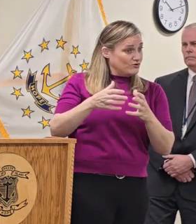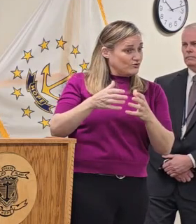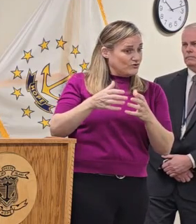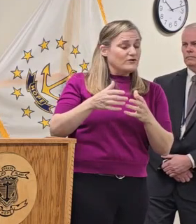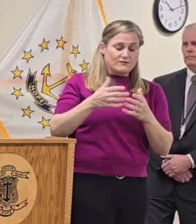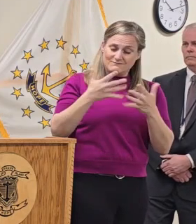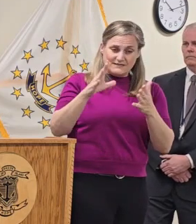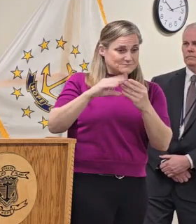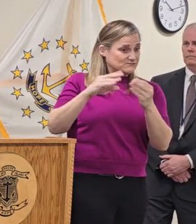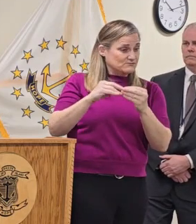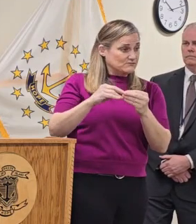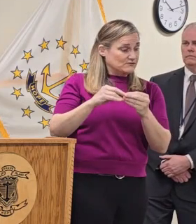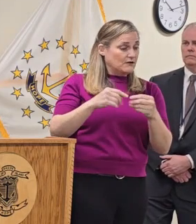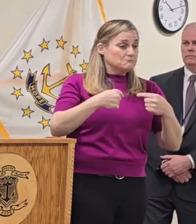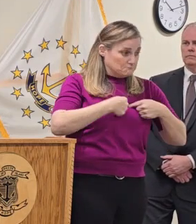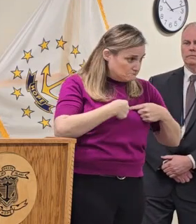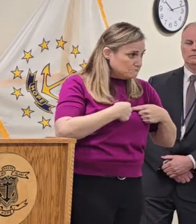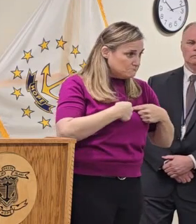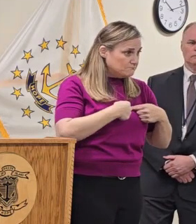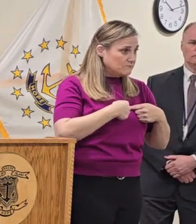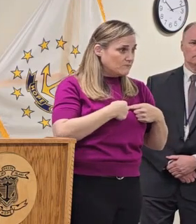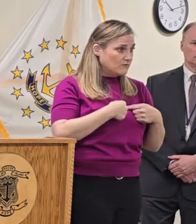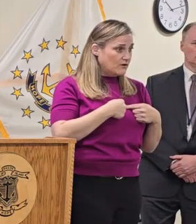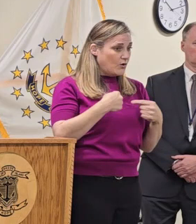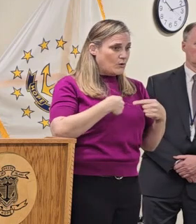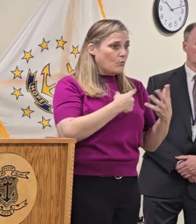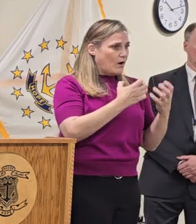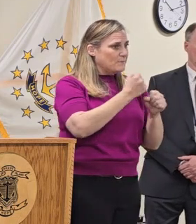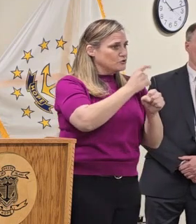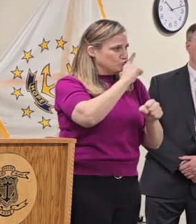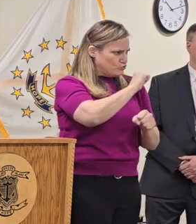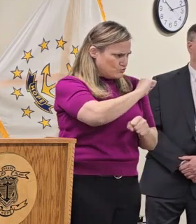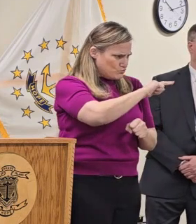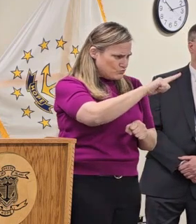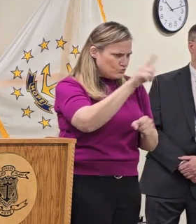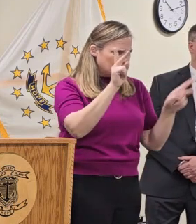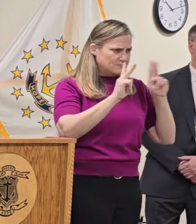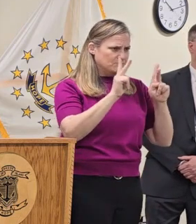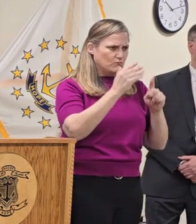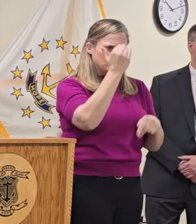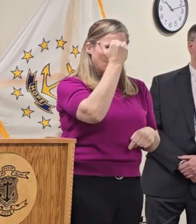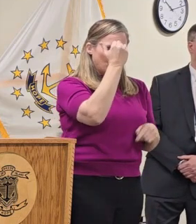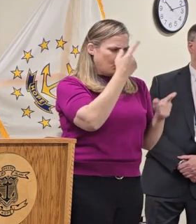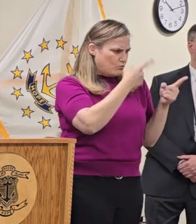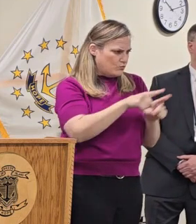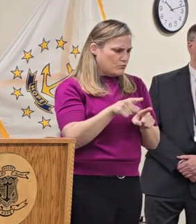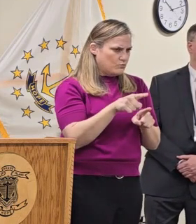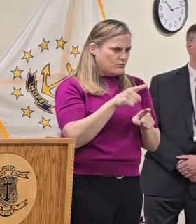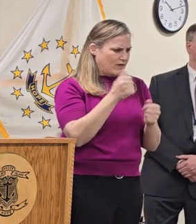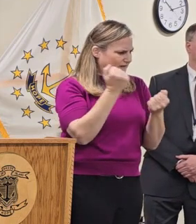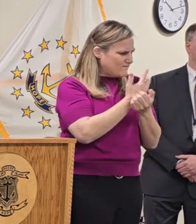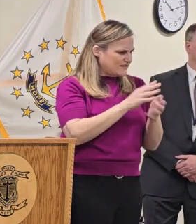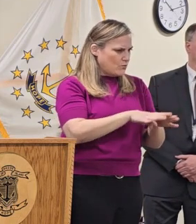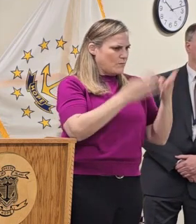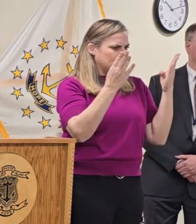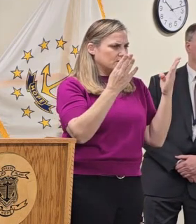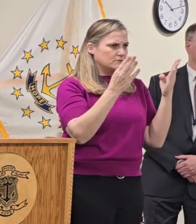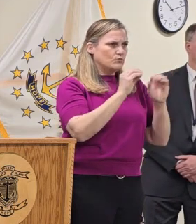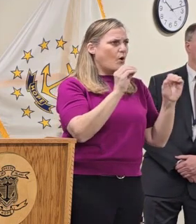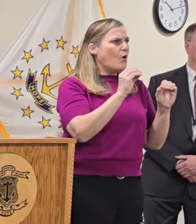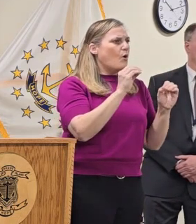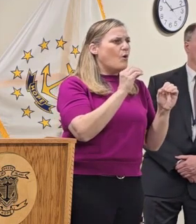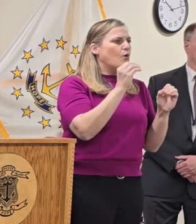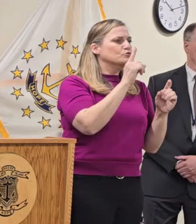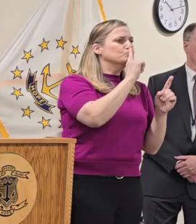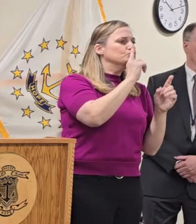follow the facts and pursue the facts aggressively and quickly to a result that